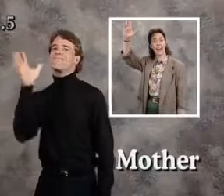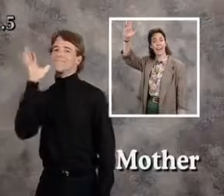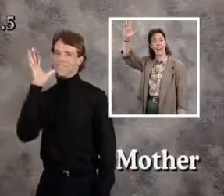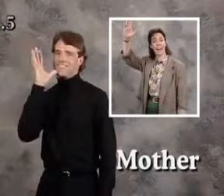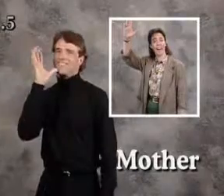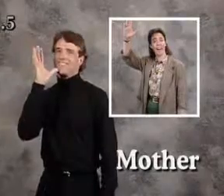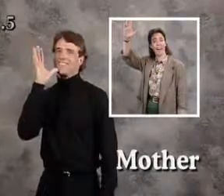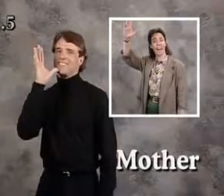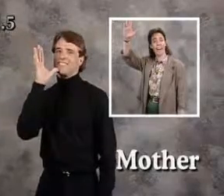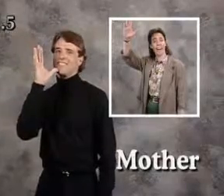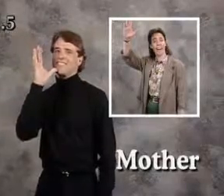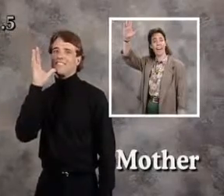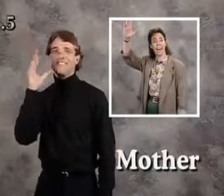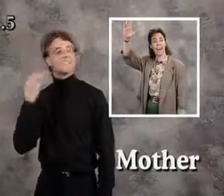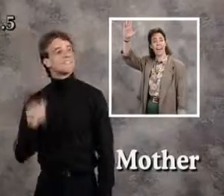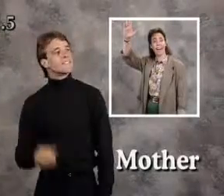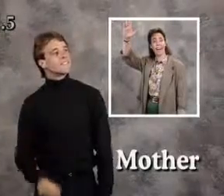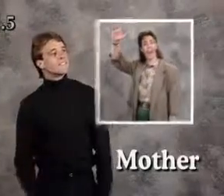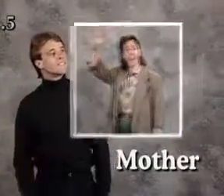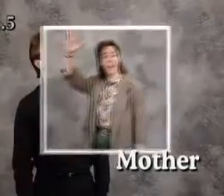She is the mother.